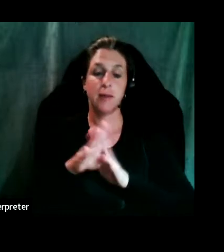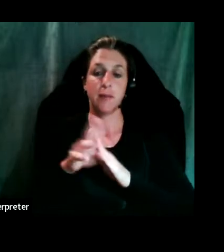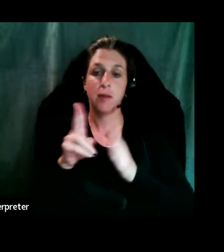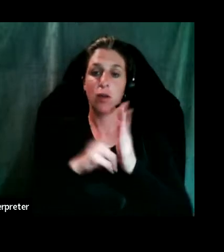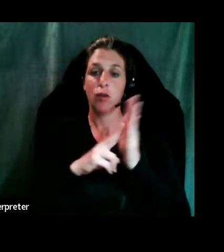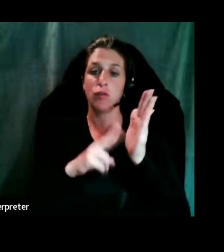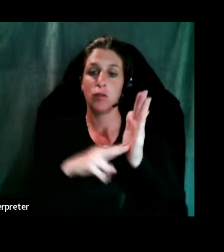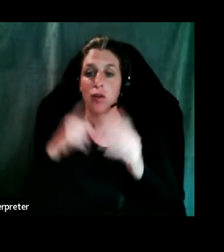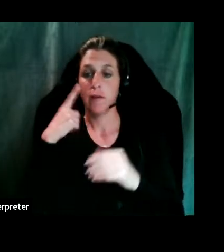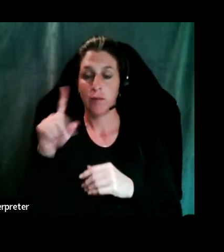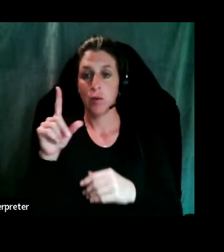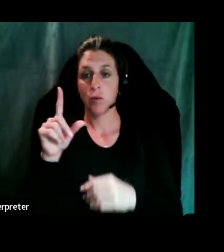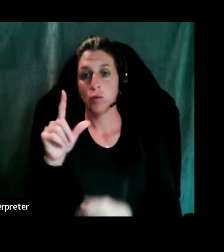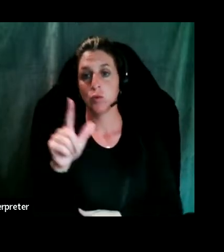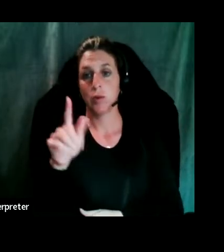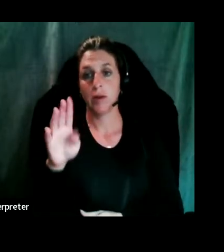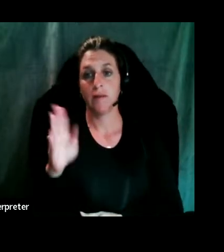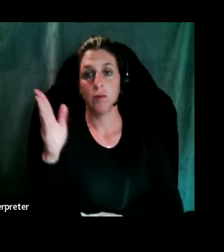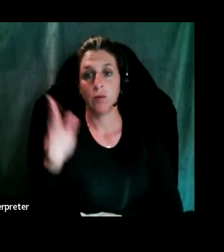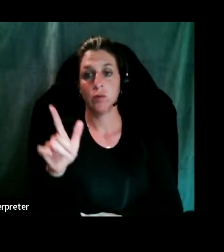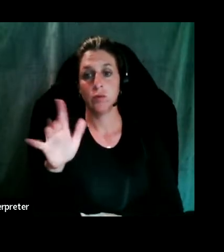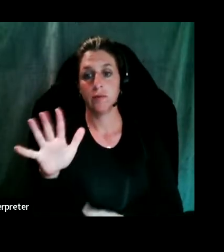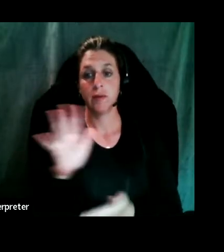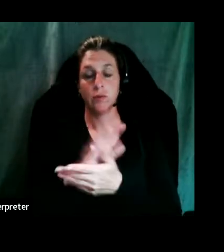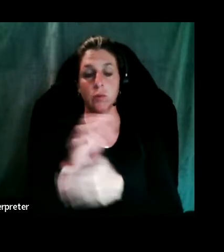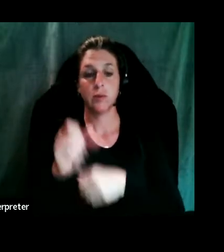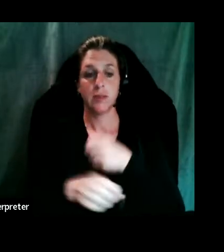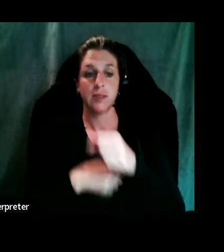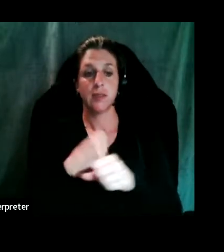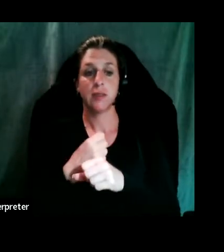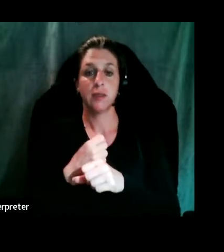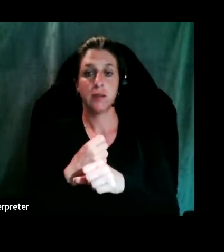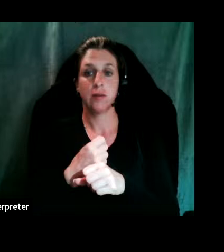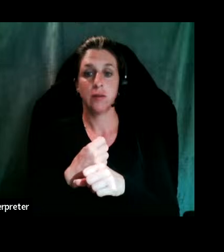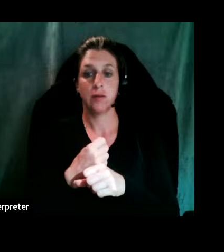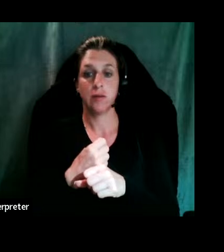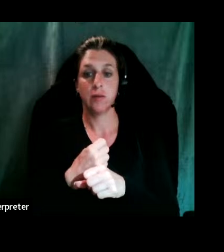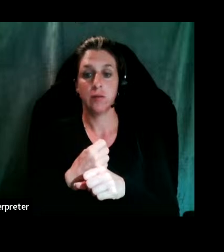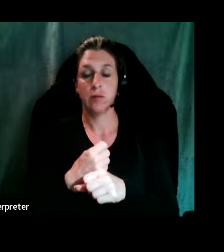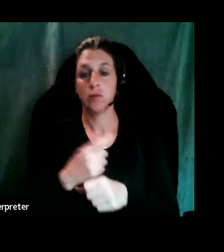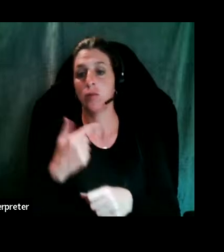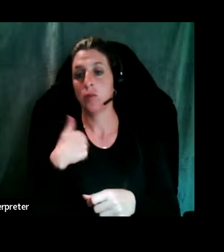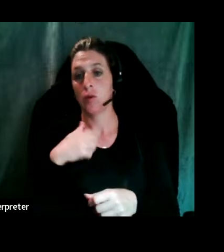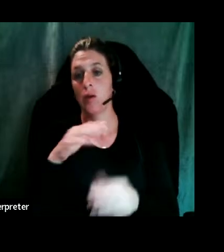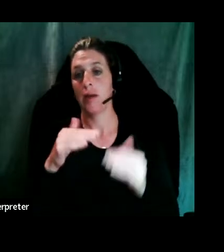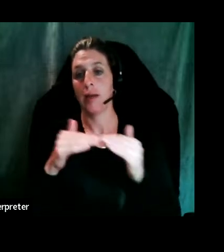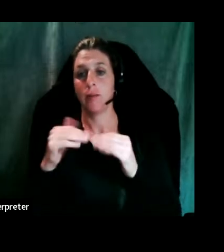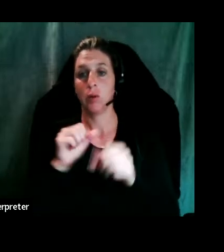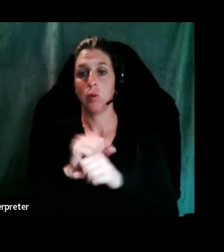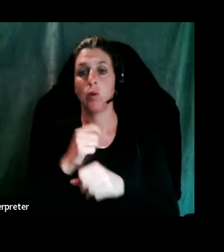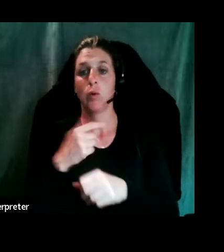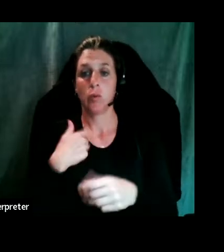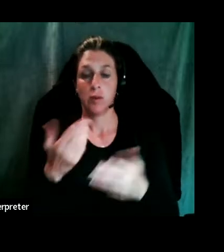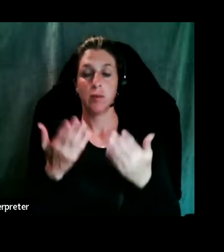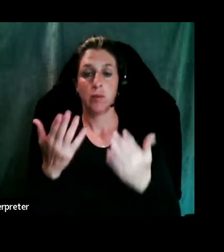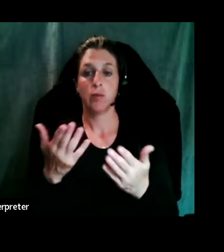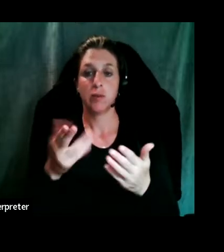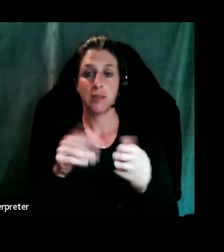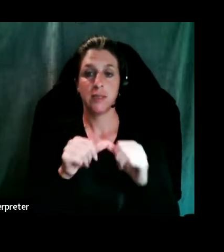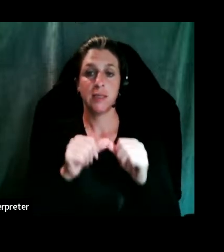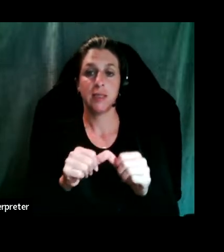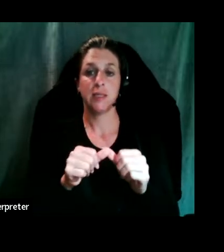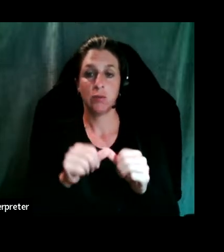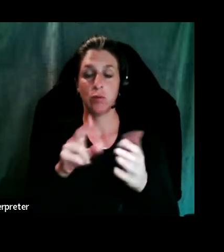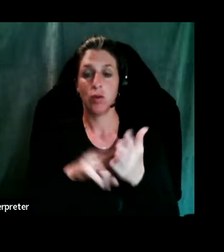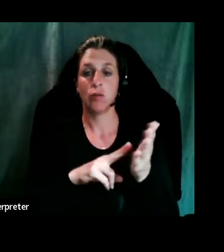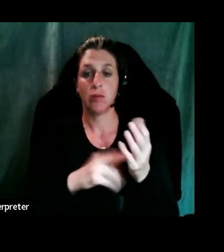the 24-25 school year. Aligned to our equity work, we are proposing to continue contracts with several